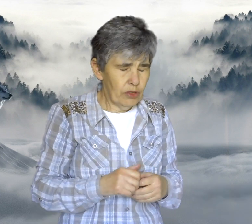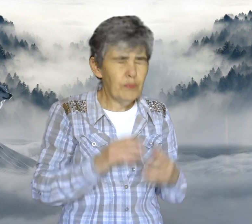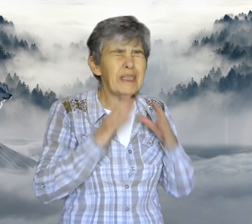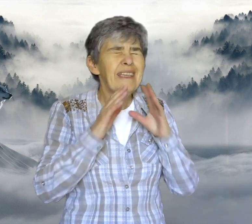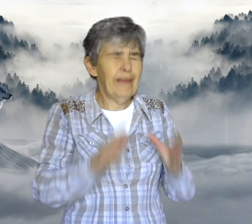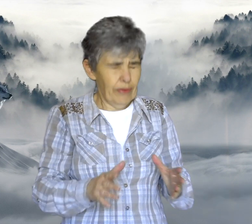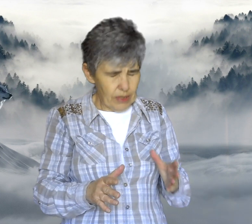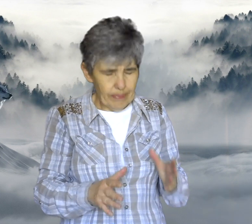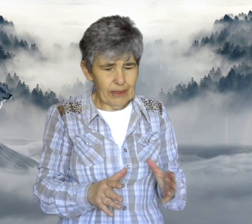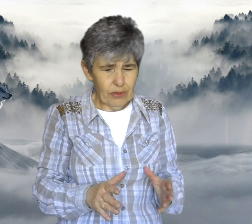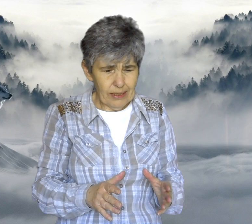just pretend there's a mattress.